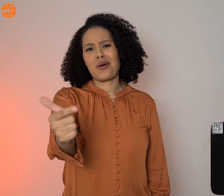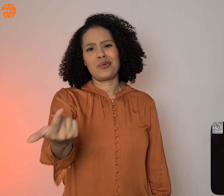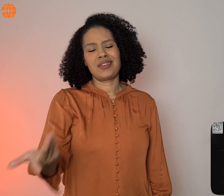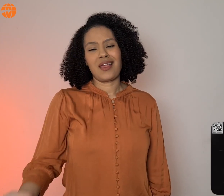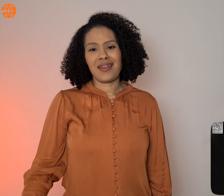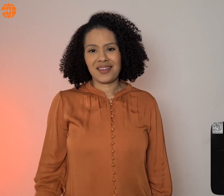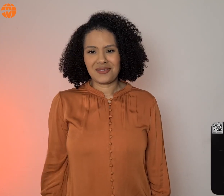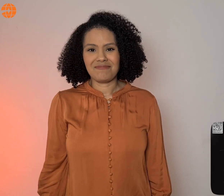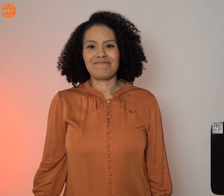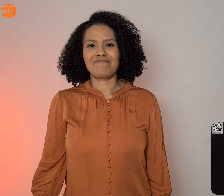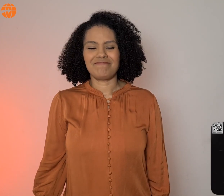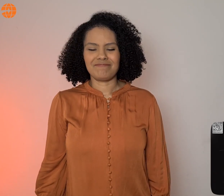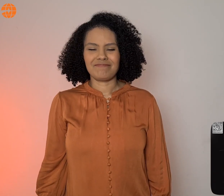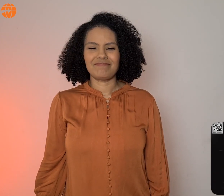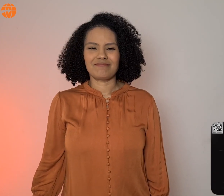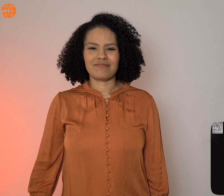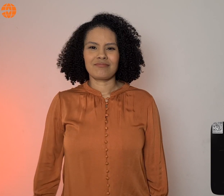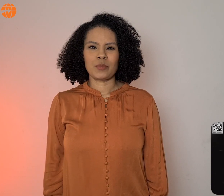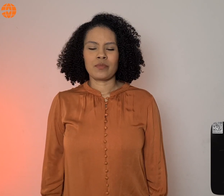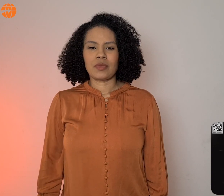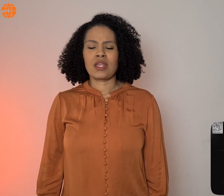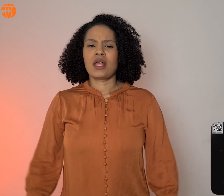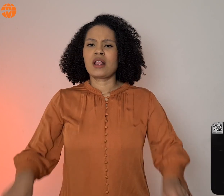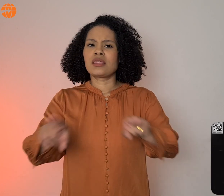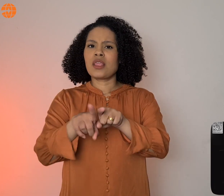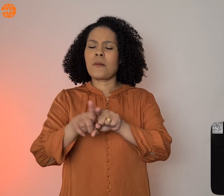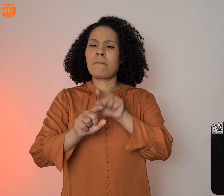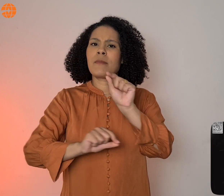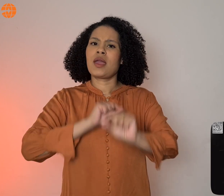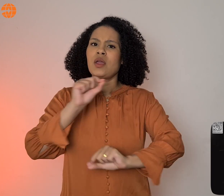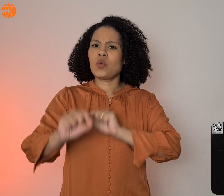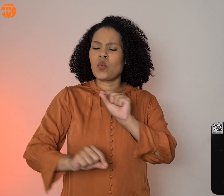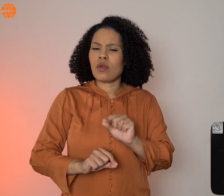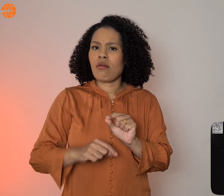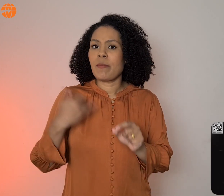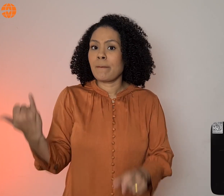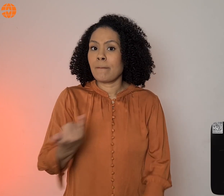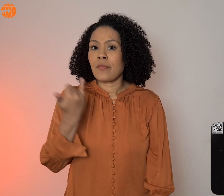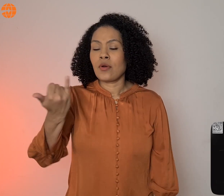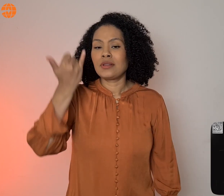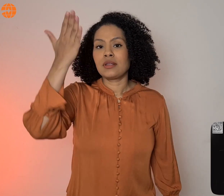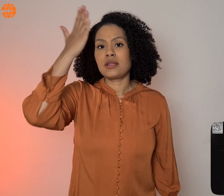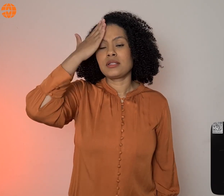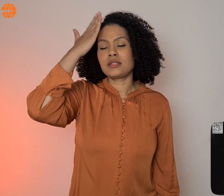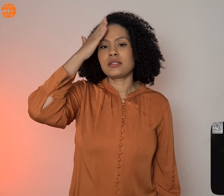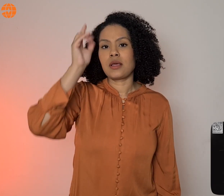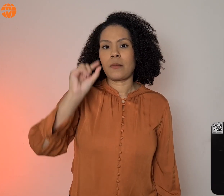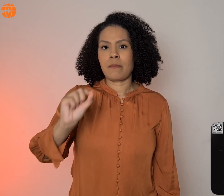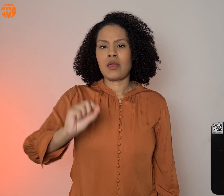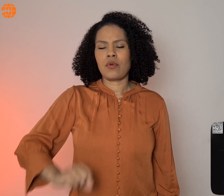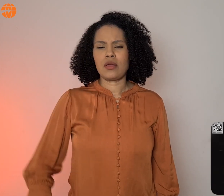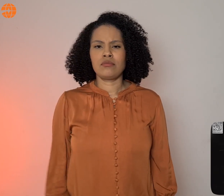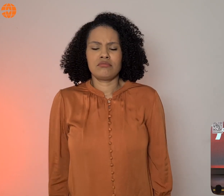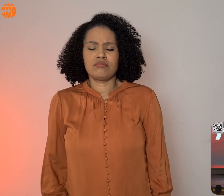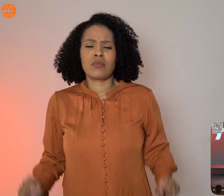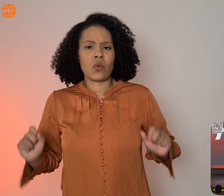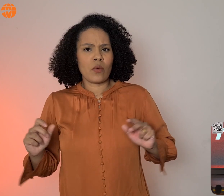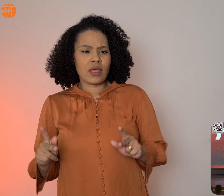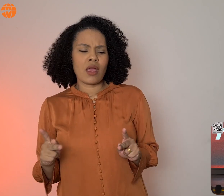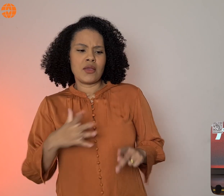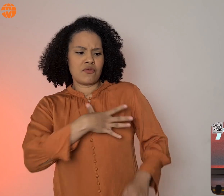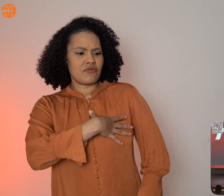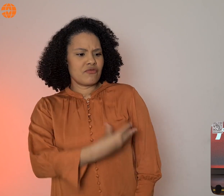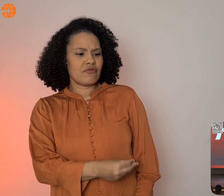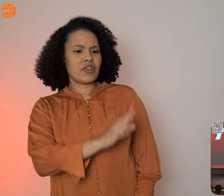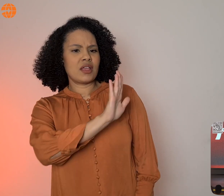it is when you get to give to others like your own children. E também o quão fantástico é dar alguma coisa, até